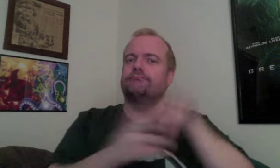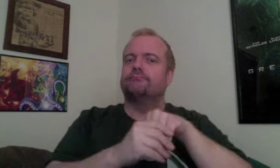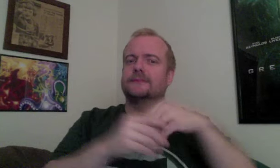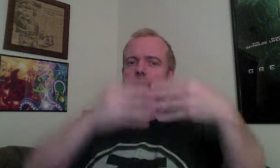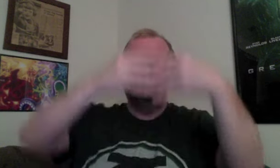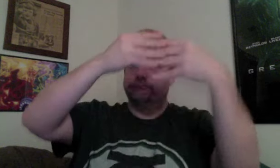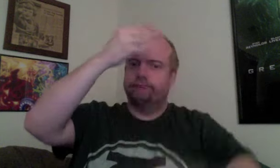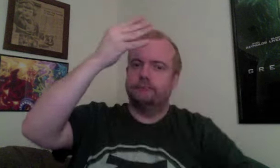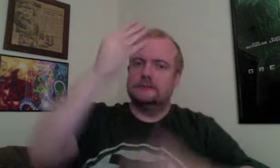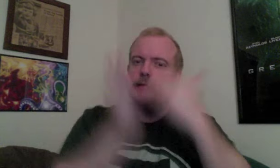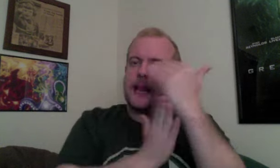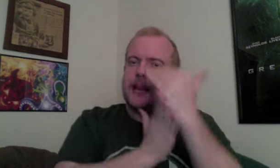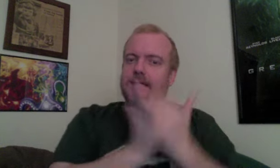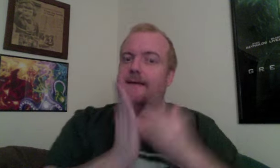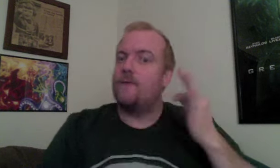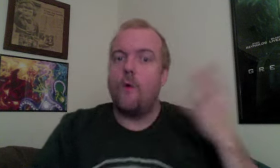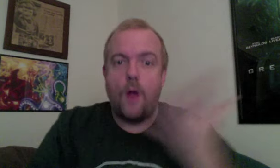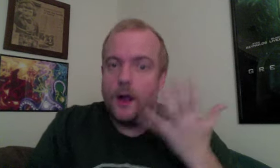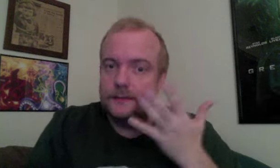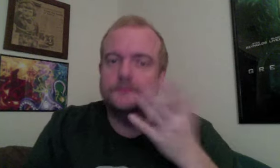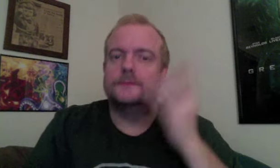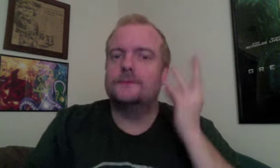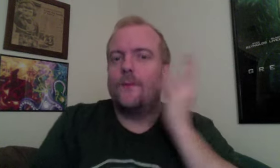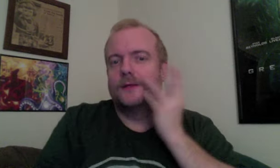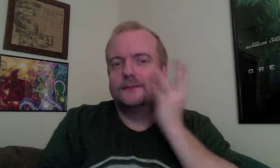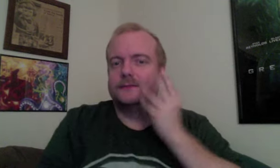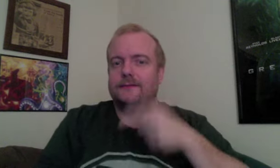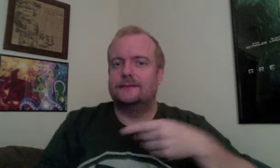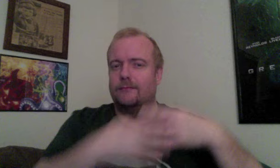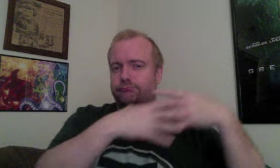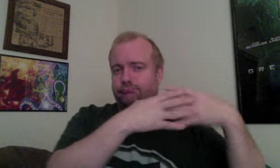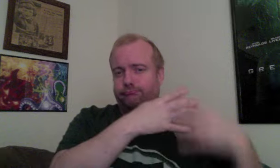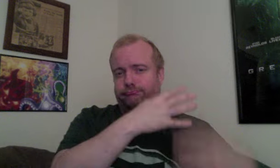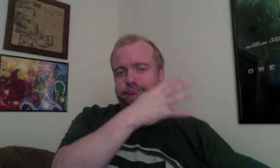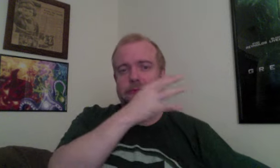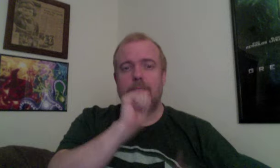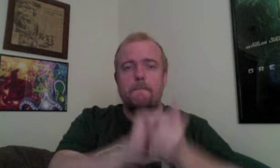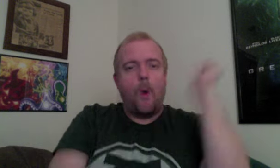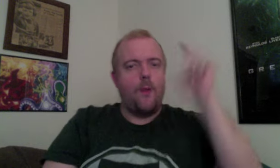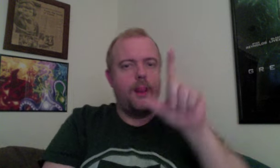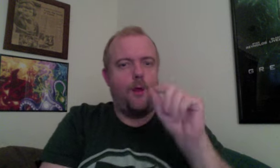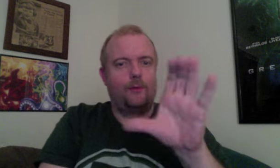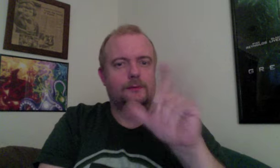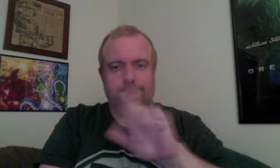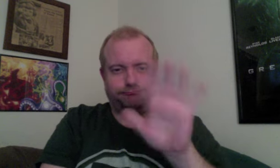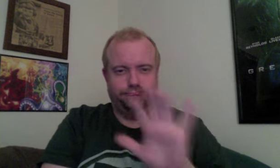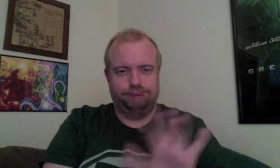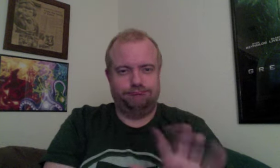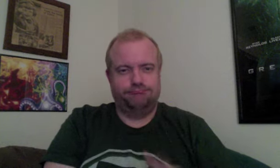Moses returns to the land of his birth, where he approaches the Pharaoh and says, "Let my people go."